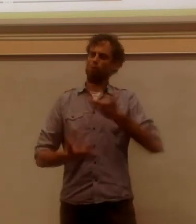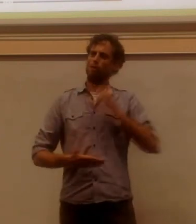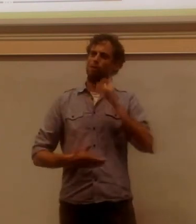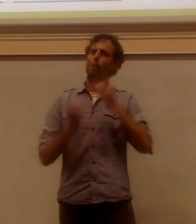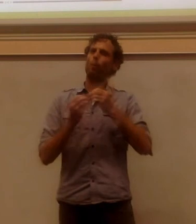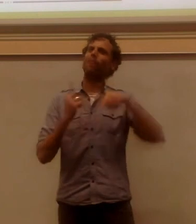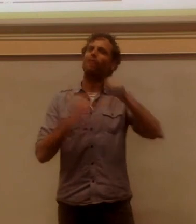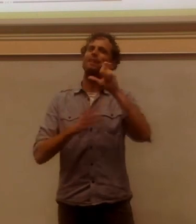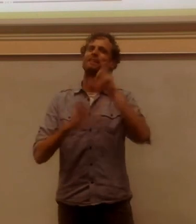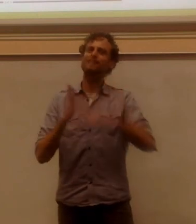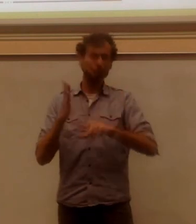the UNCRPD.